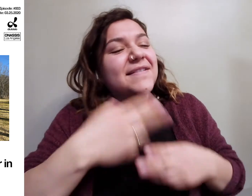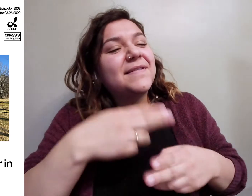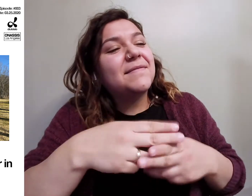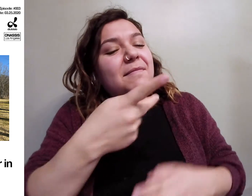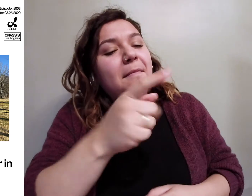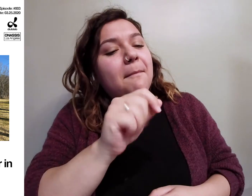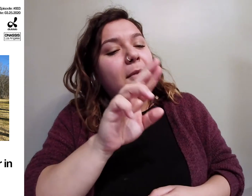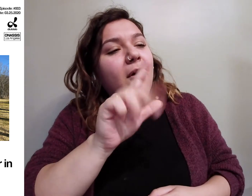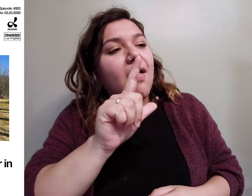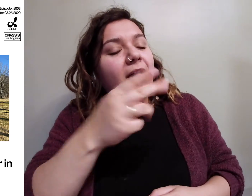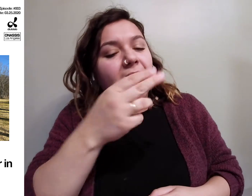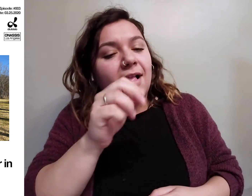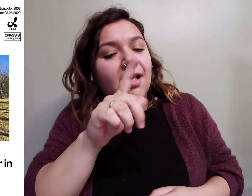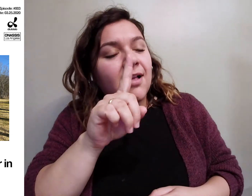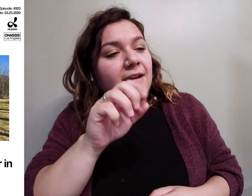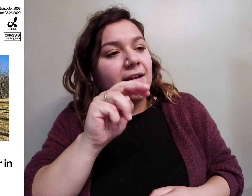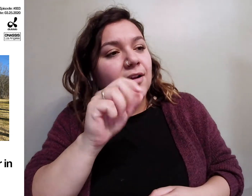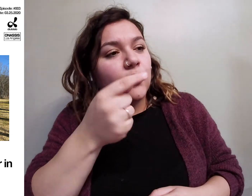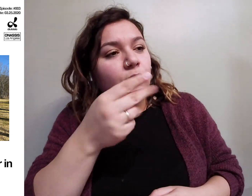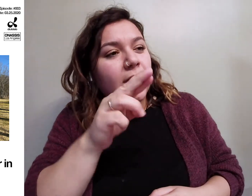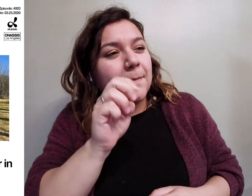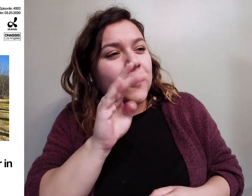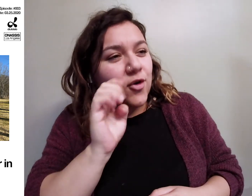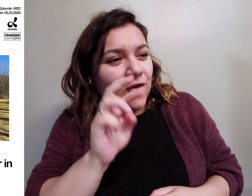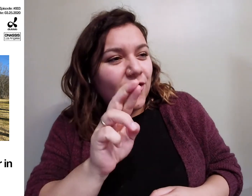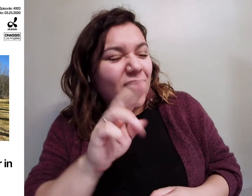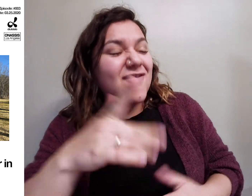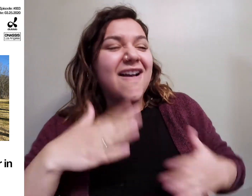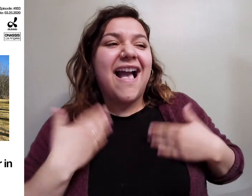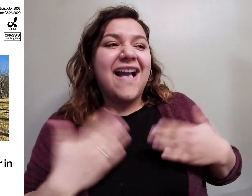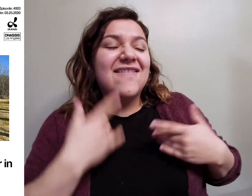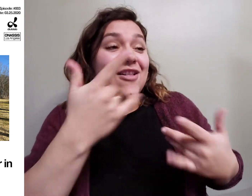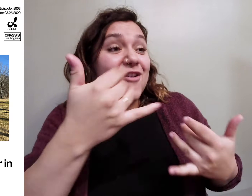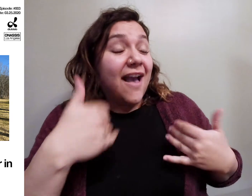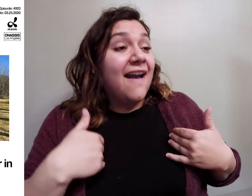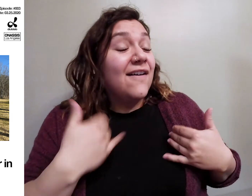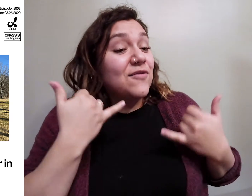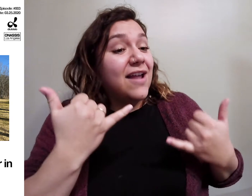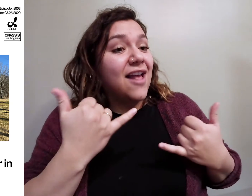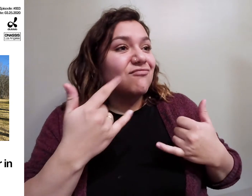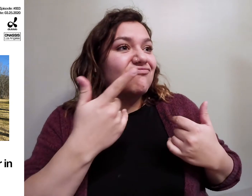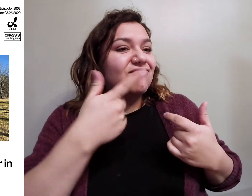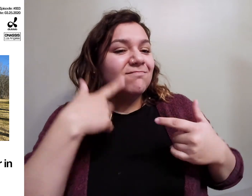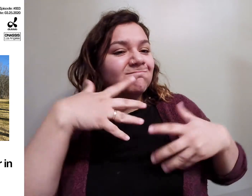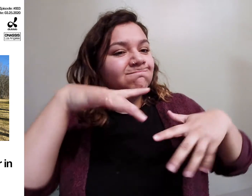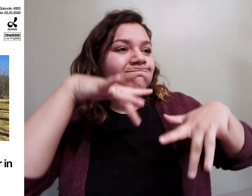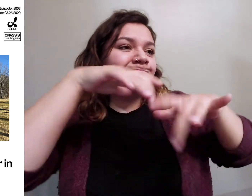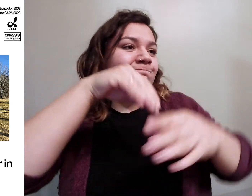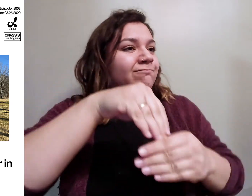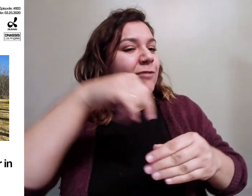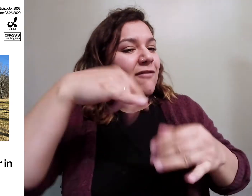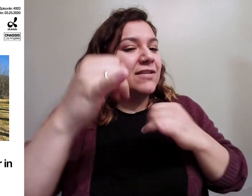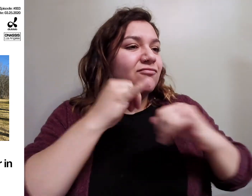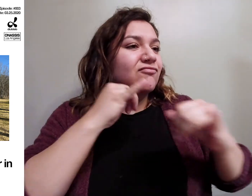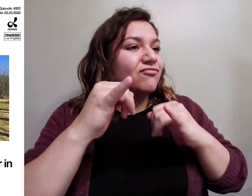Paul Holdengräber calling you. I'm so happy that you are taking our Quarantine